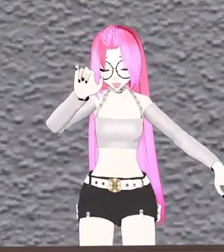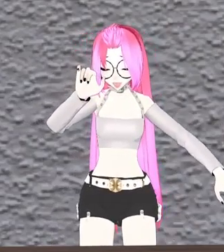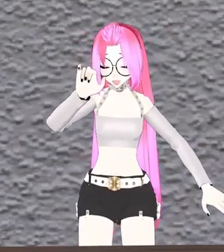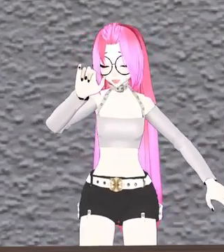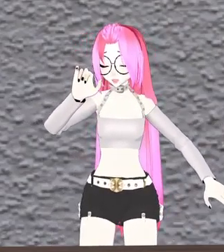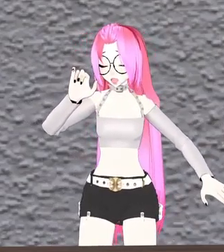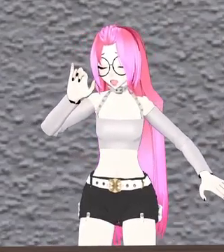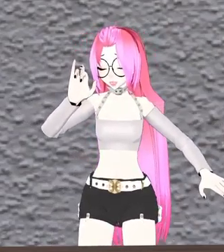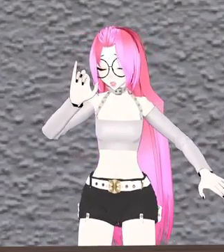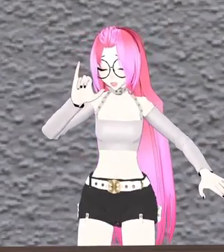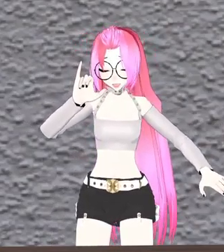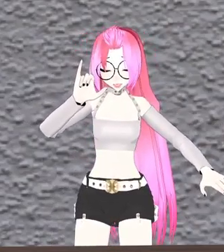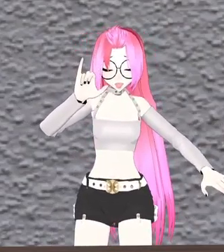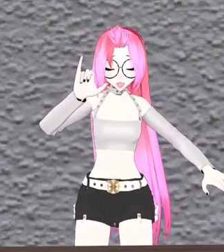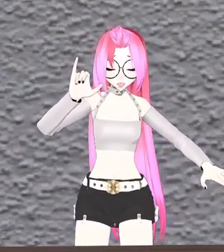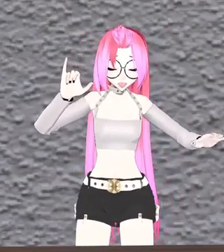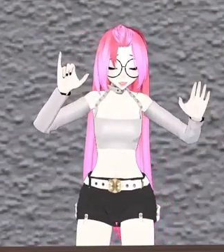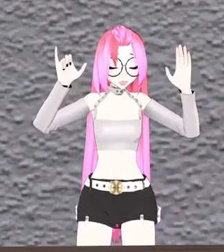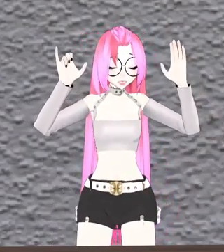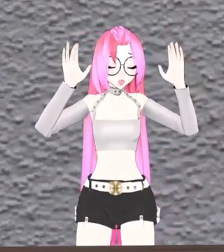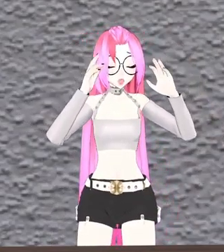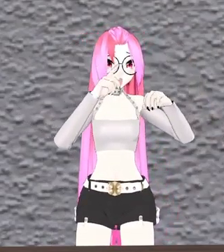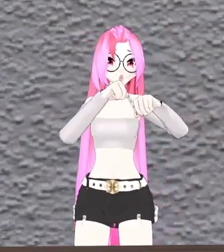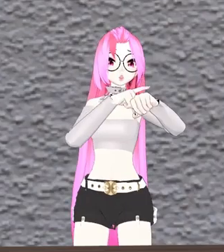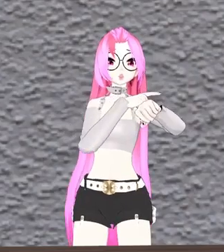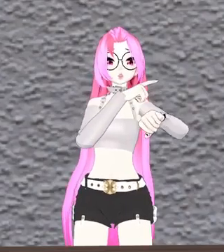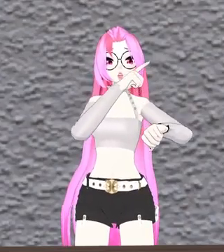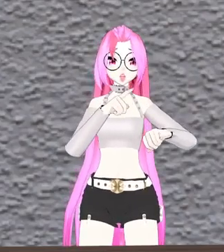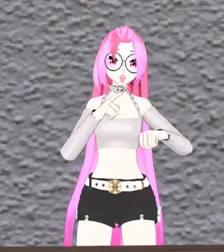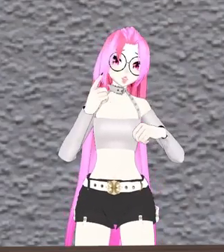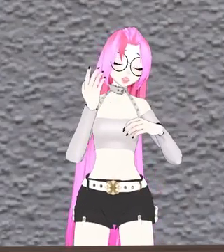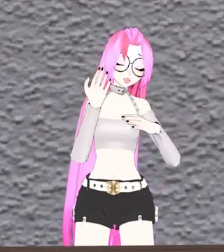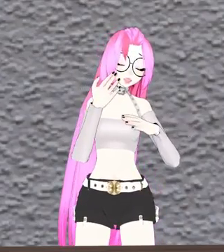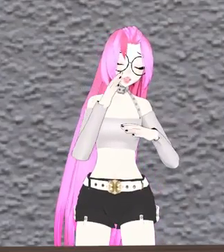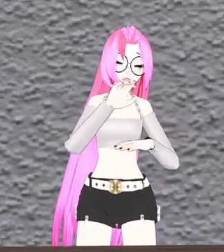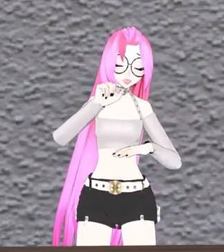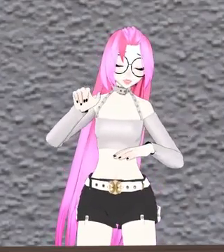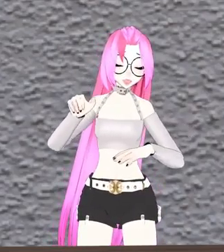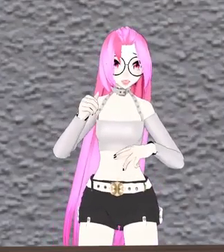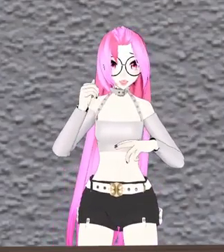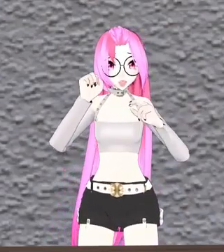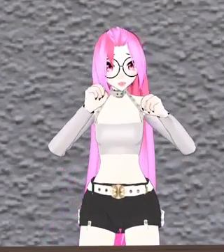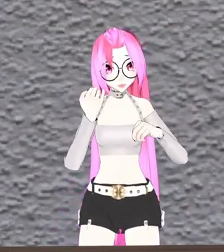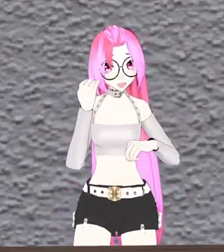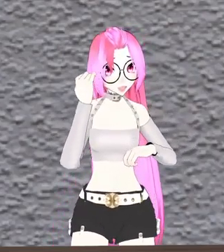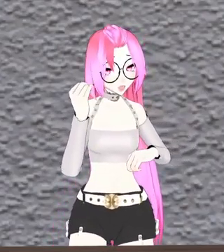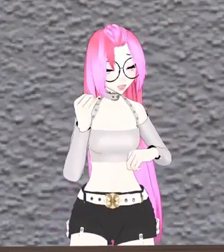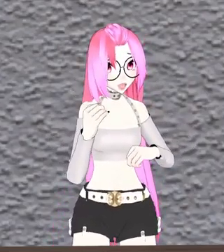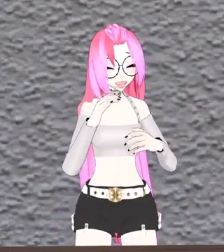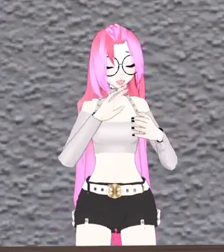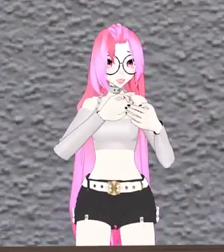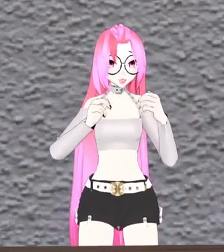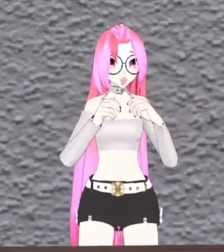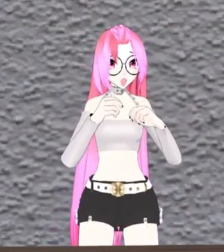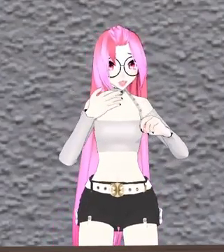J-E-N-N-Y. Wow, super annoying. That's so long and super annoying to fingerspell. Can you imagine if you were telling a